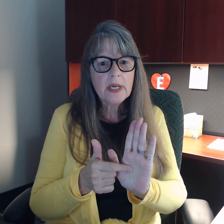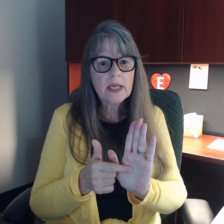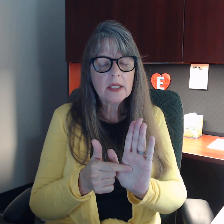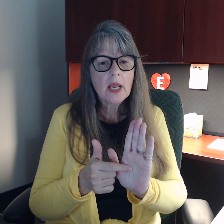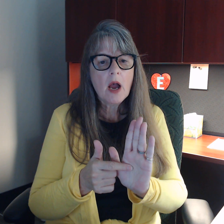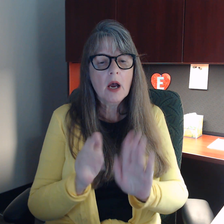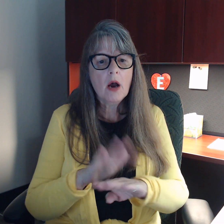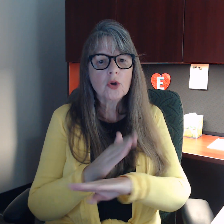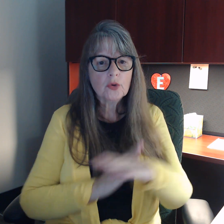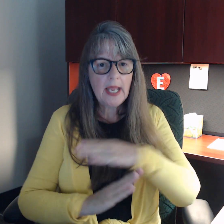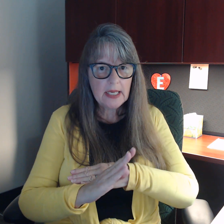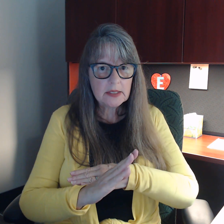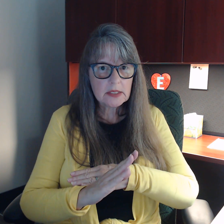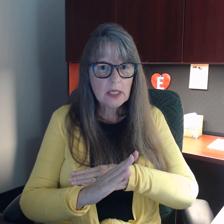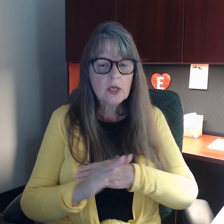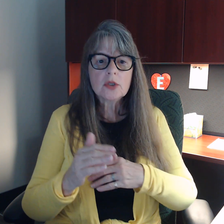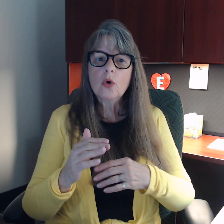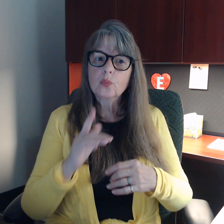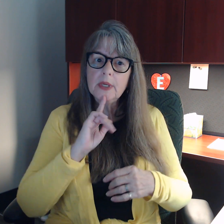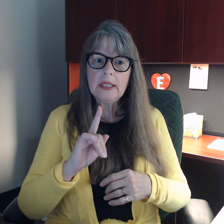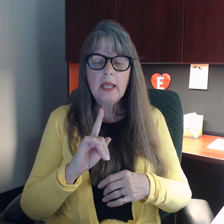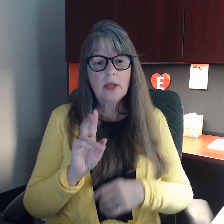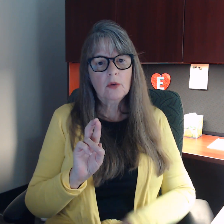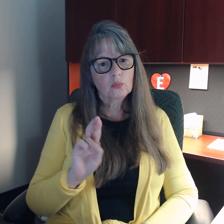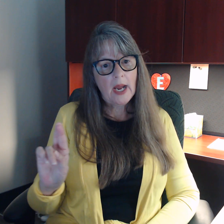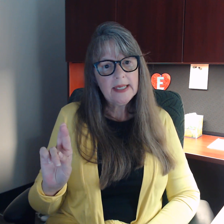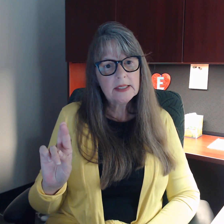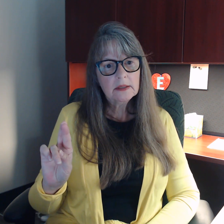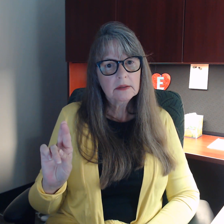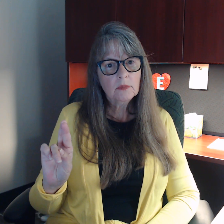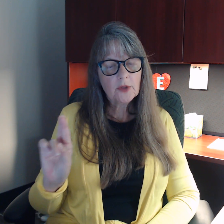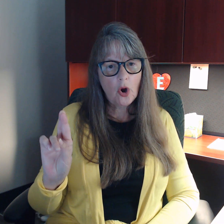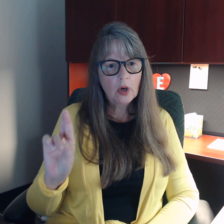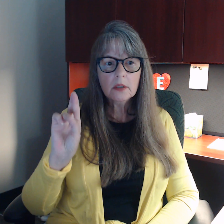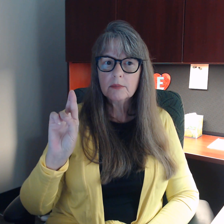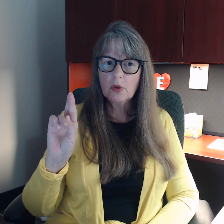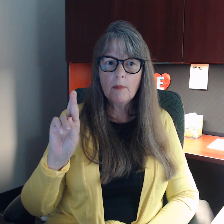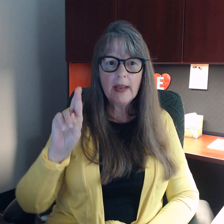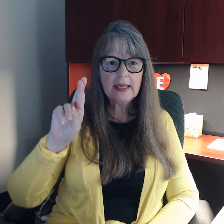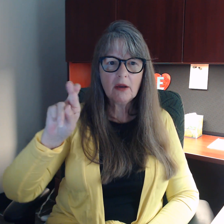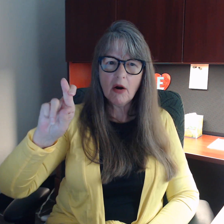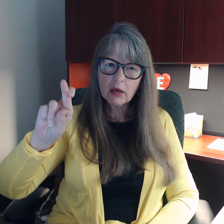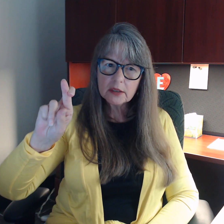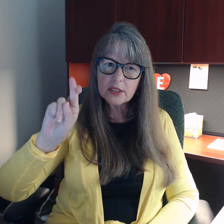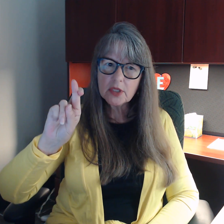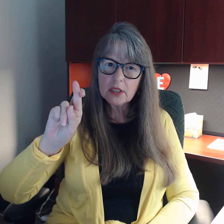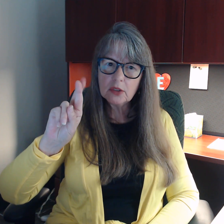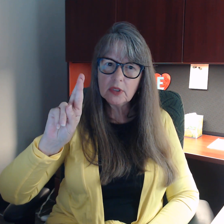it on your hands. So really, right with the R, don't make it hard, because then you need to have